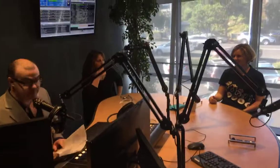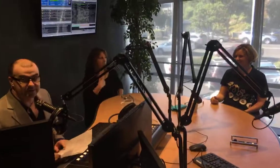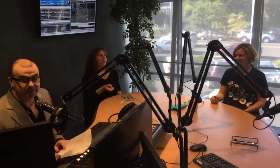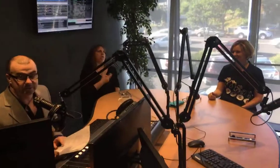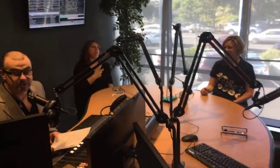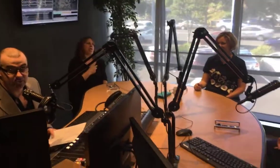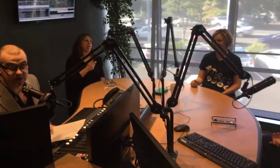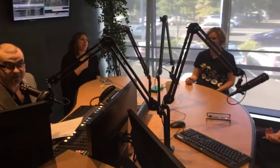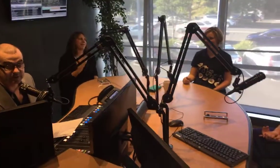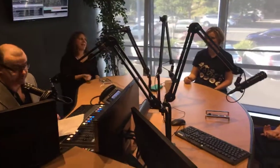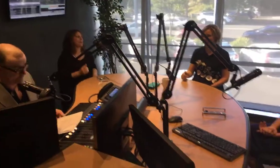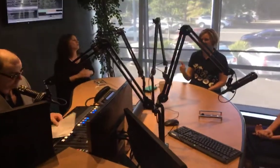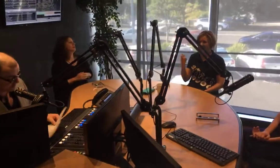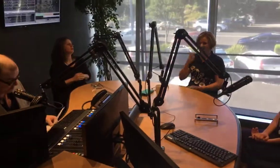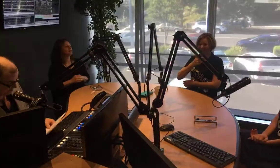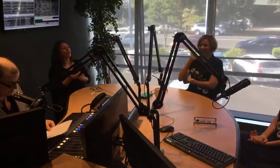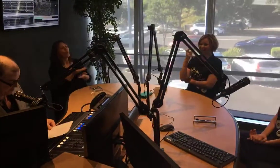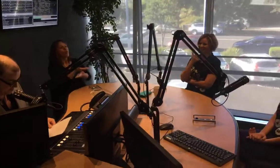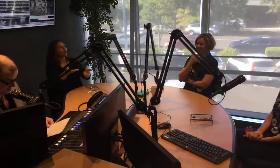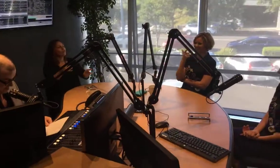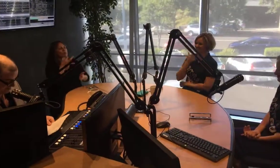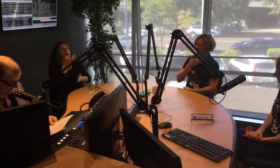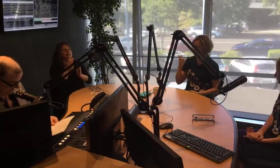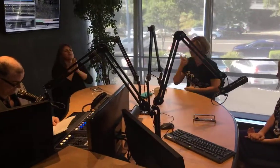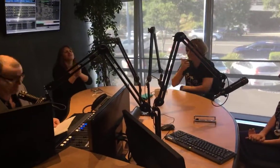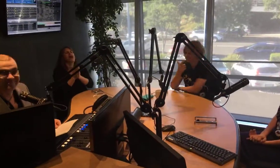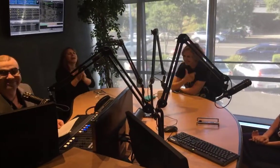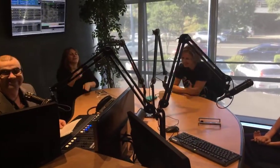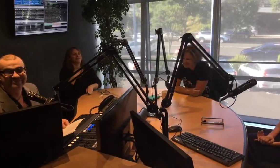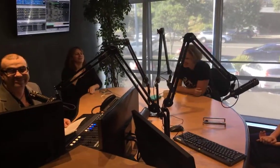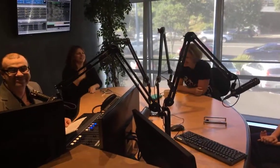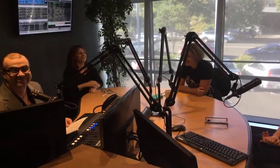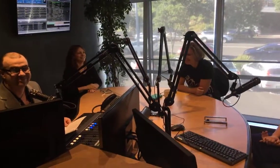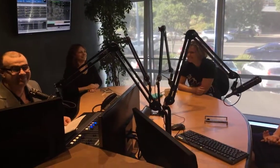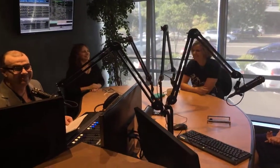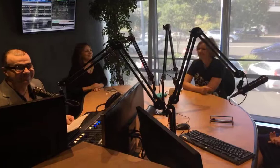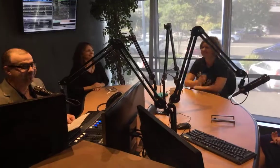nervous. So pray for me if you like.